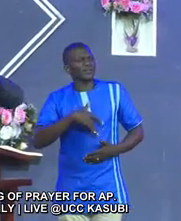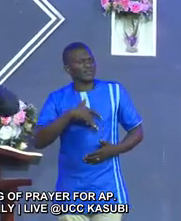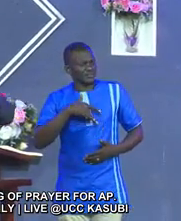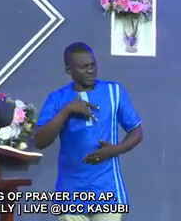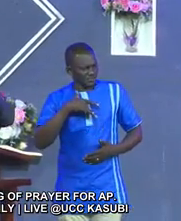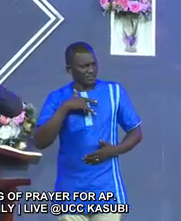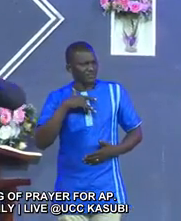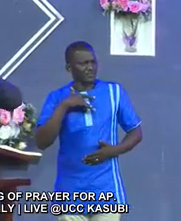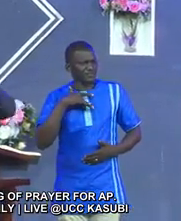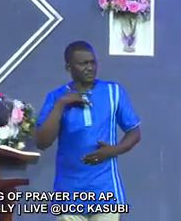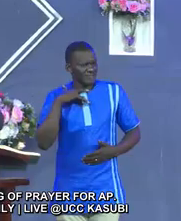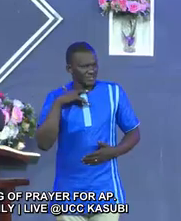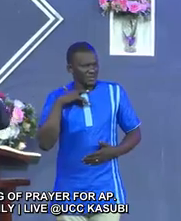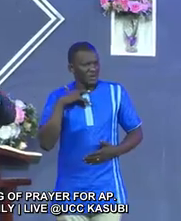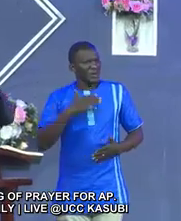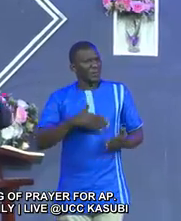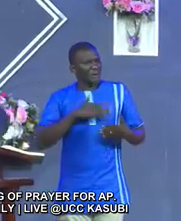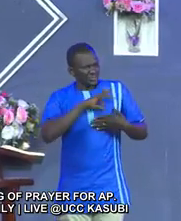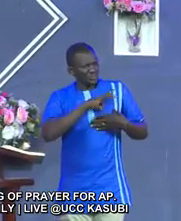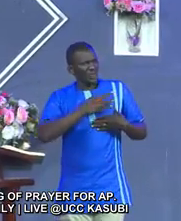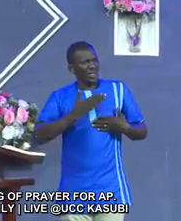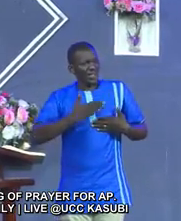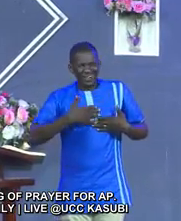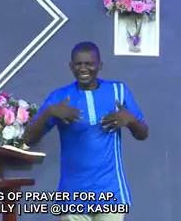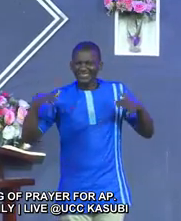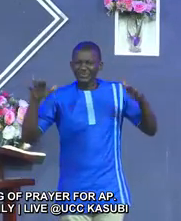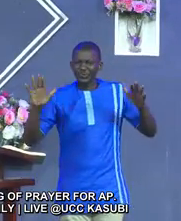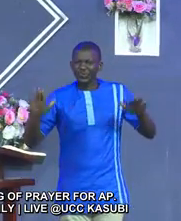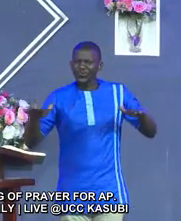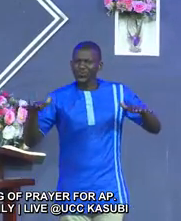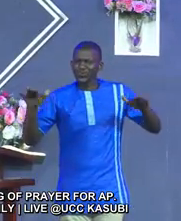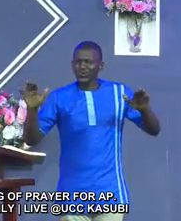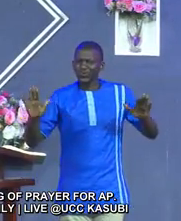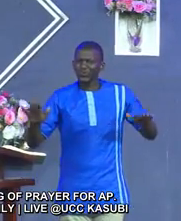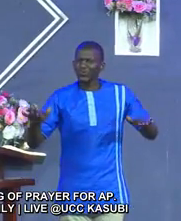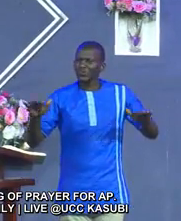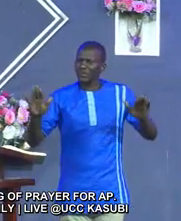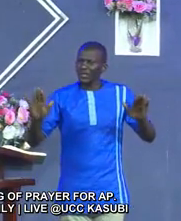me, I felt like my spirit had wings.